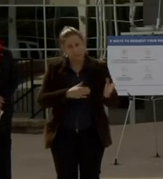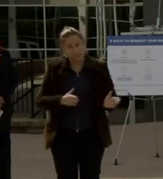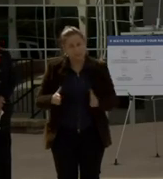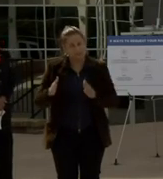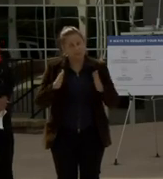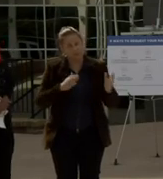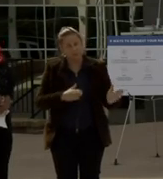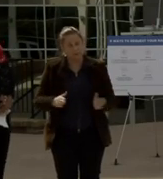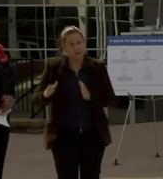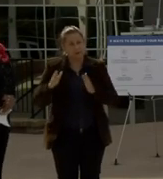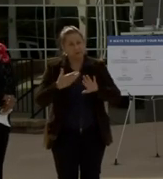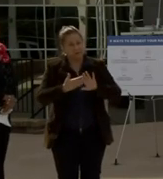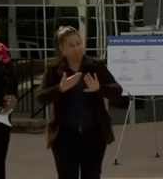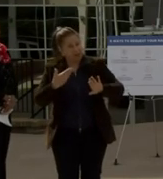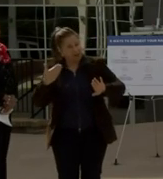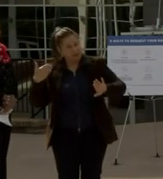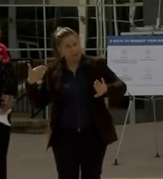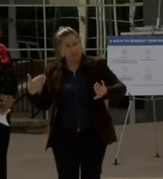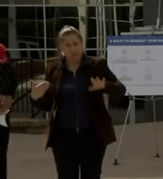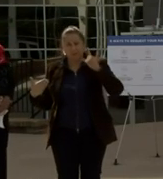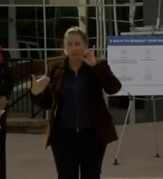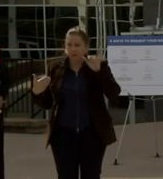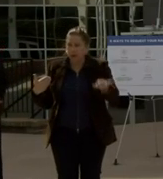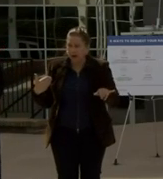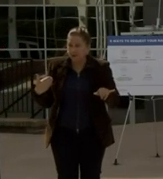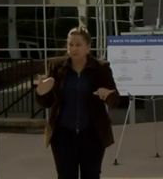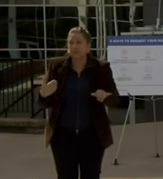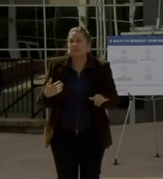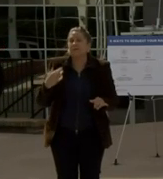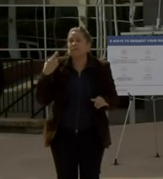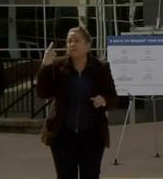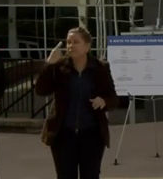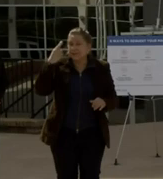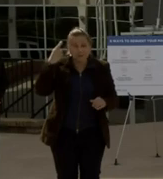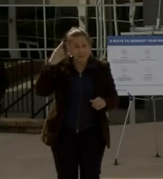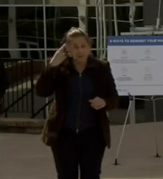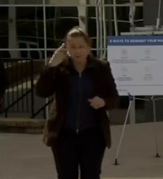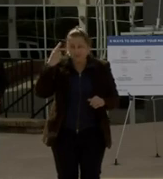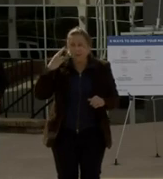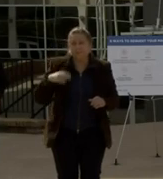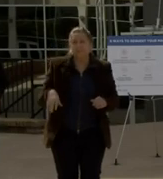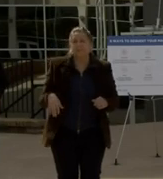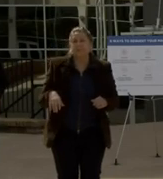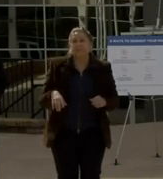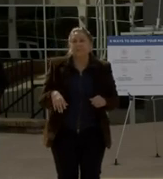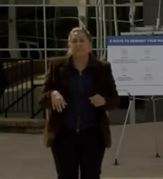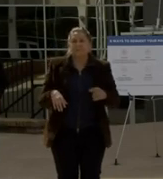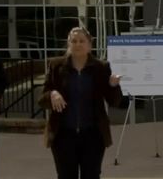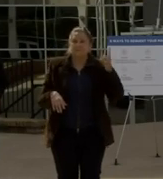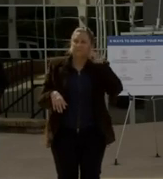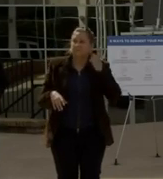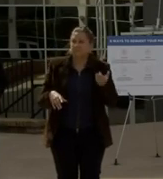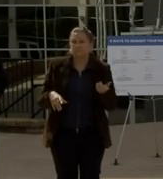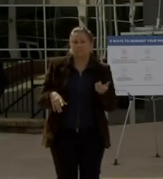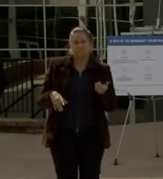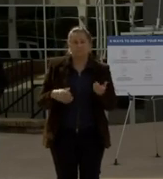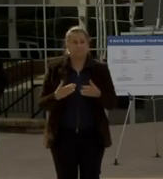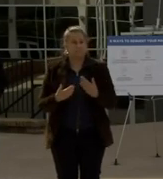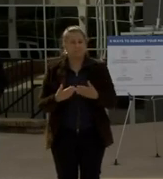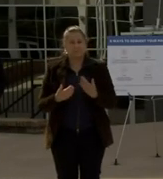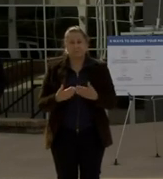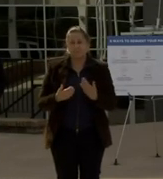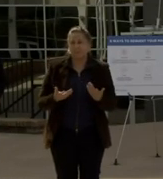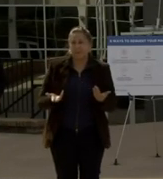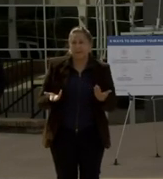could happen in a situation like that is while you would think that everybody's ballot looks the